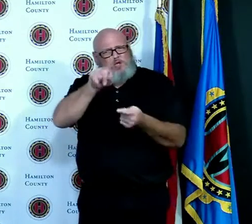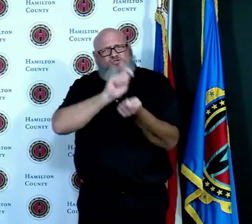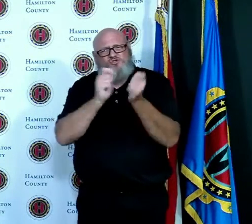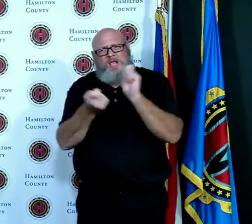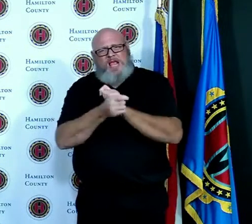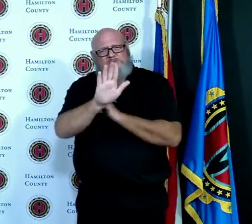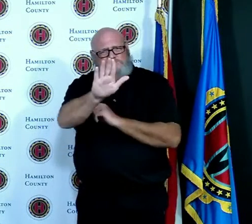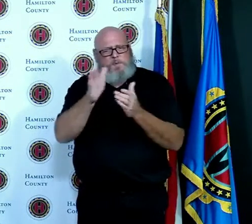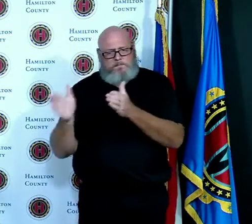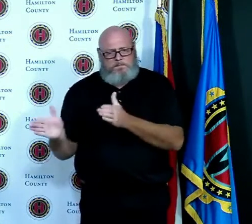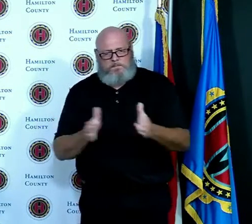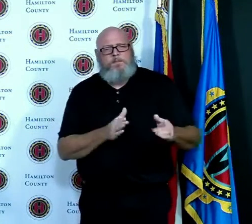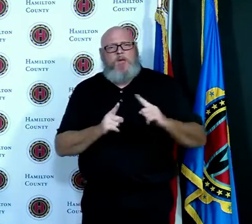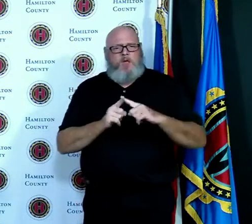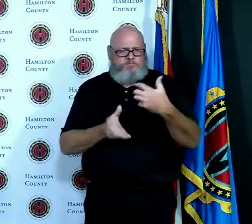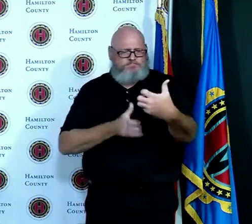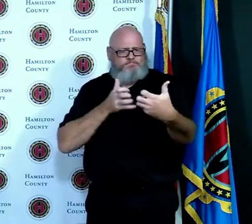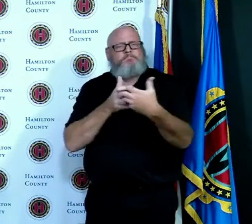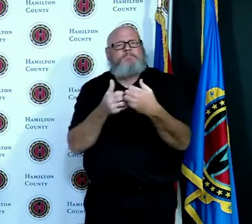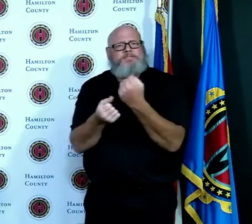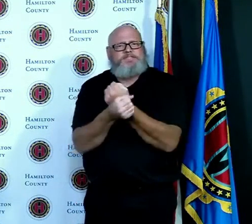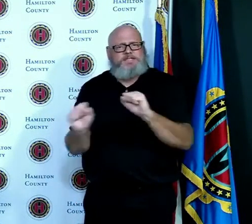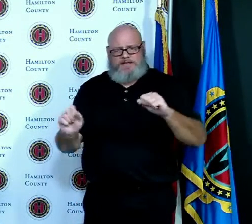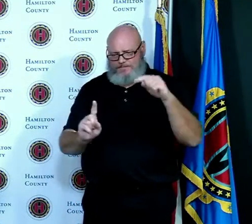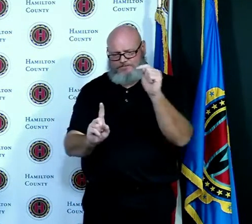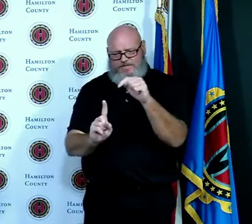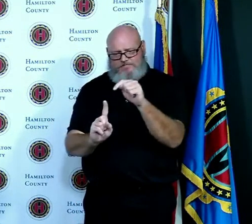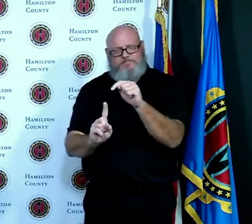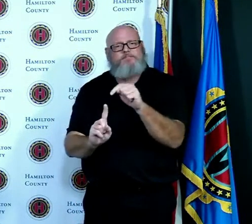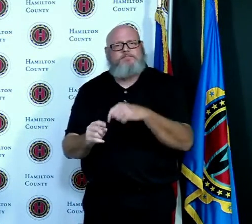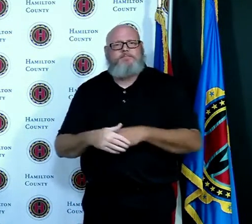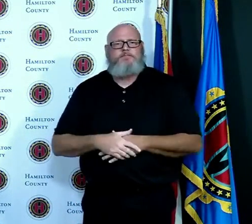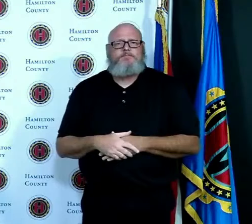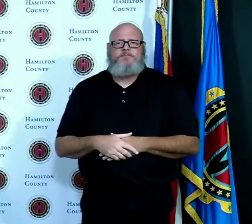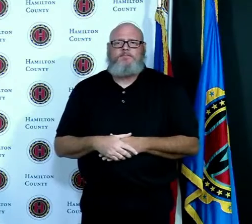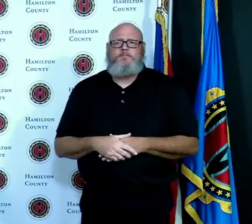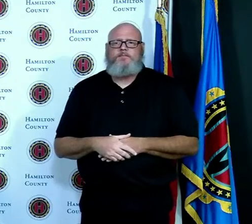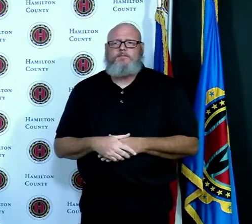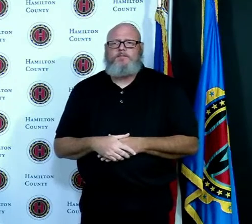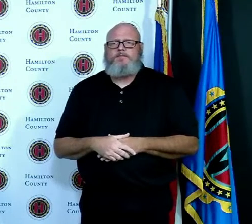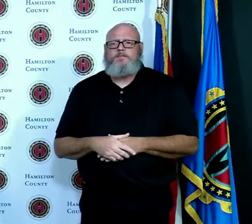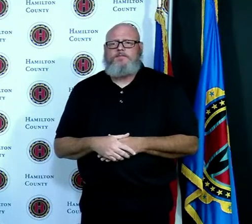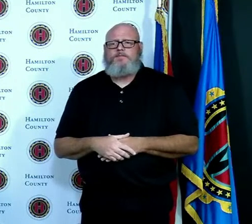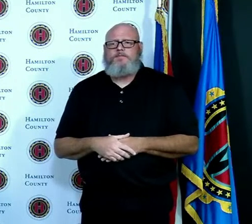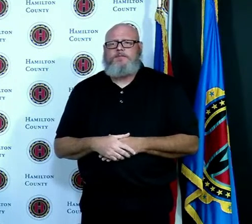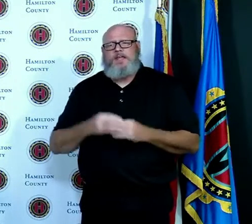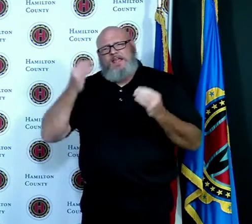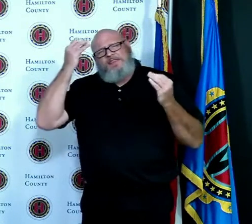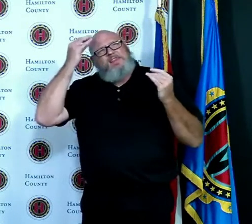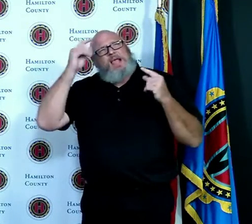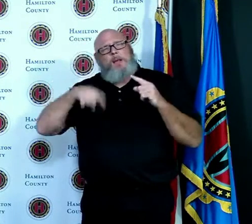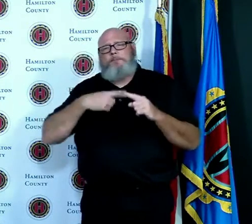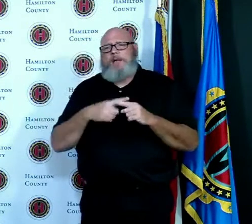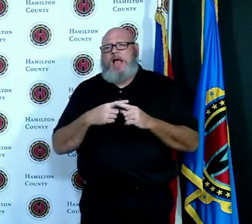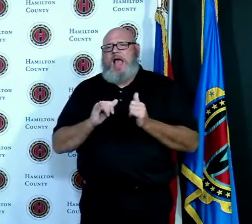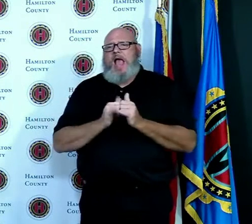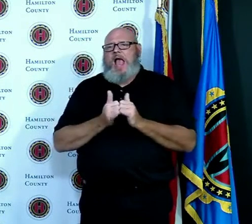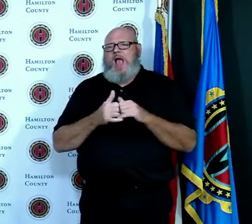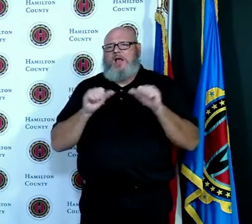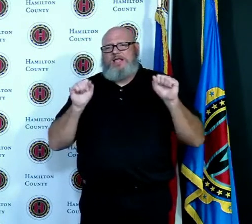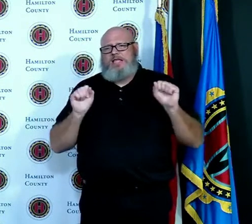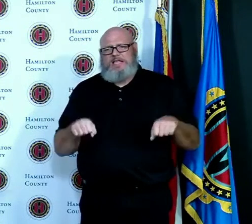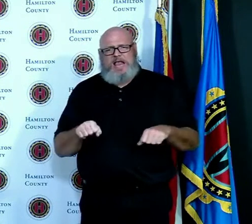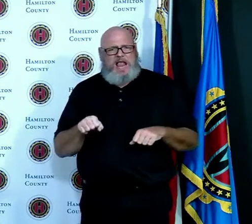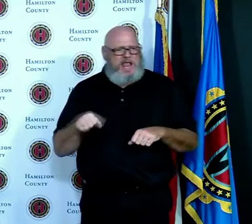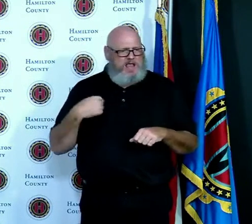but we also want to offer some ideas about what you might think about doing. And so we're going to have that conversation next week. It's something